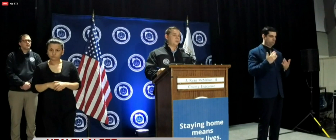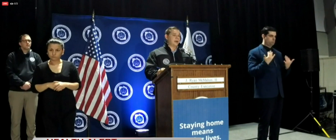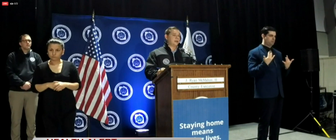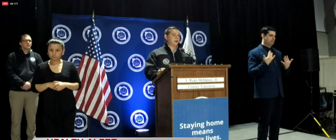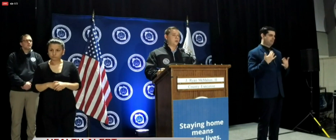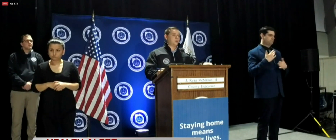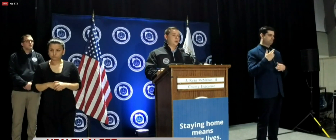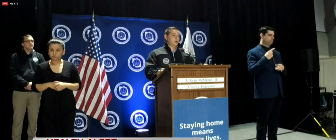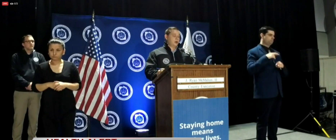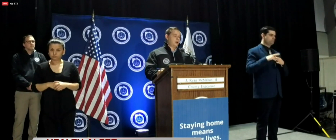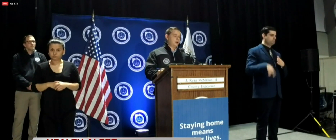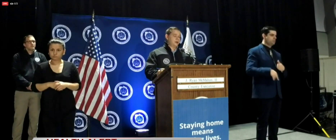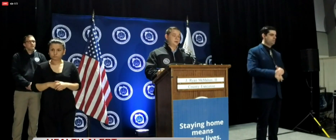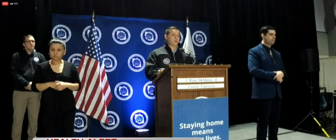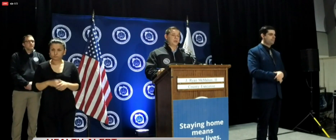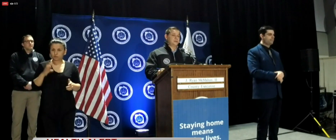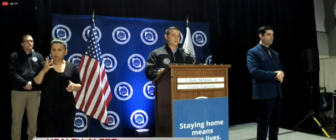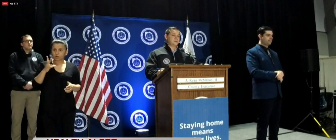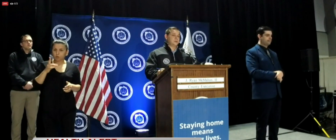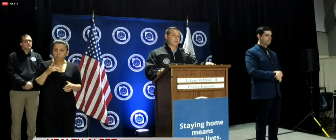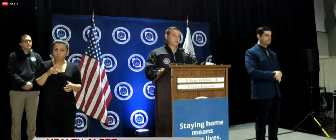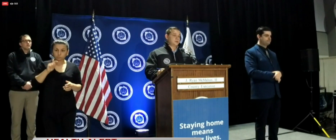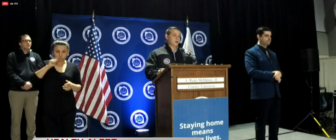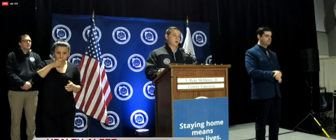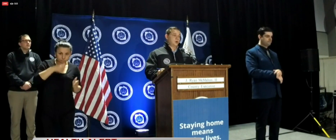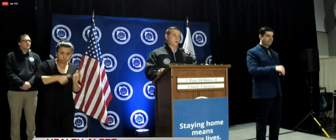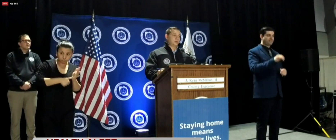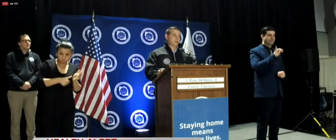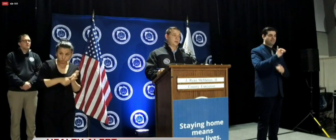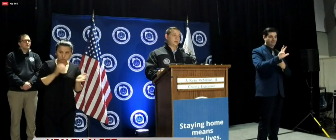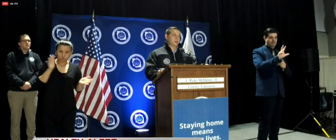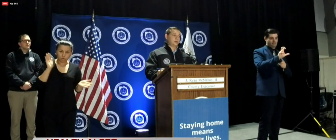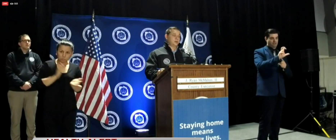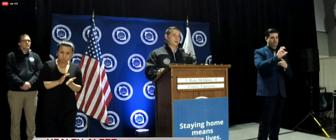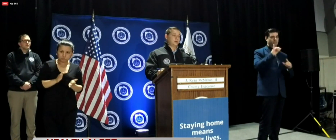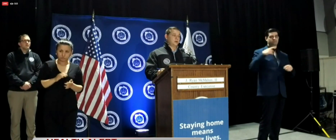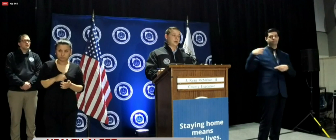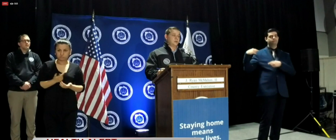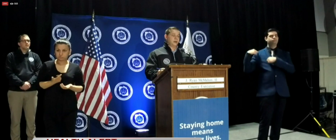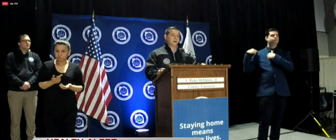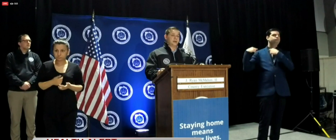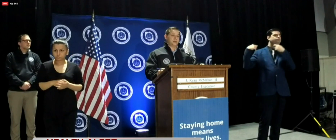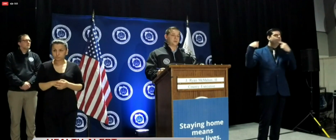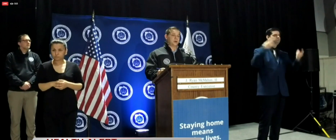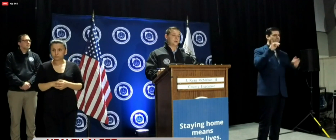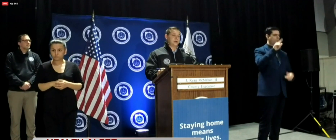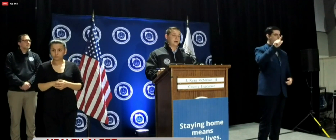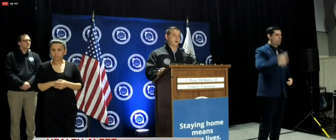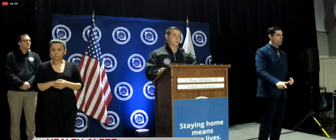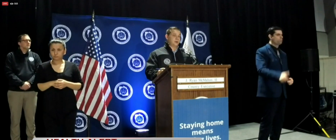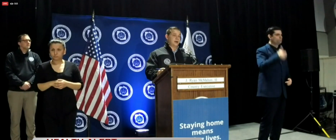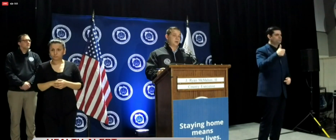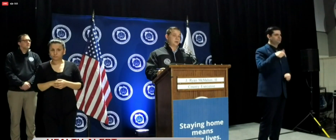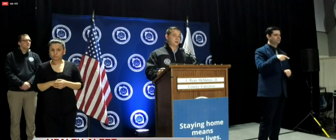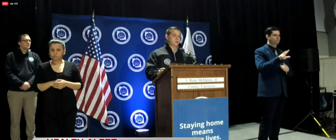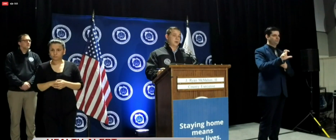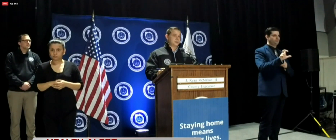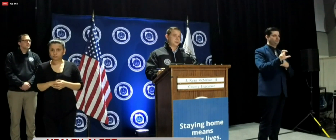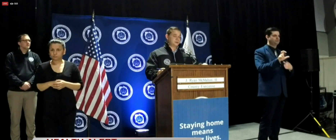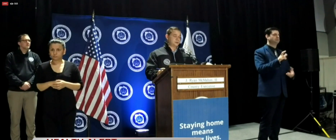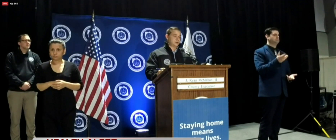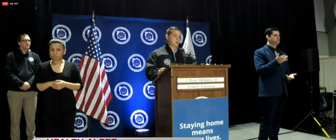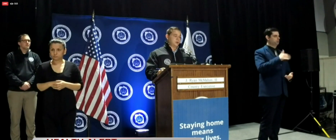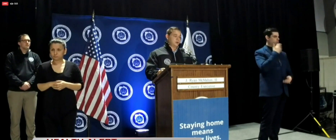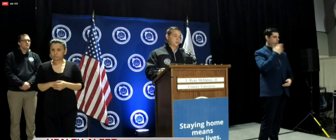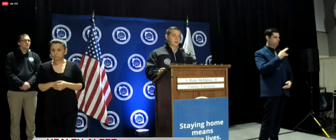that number that low in weeks. So remember, out of that 300, not all of them are county